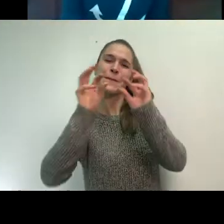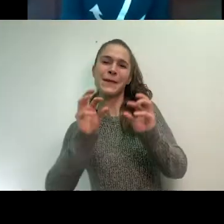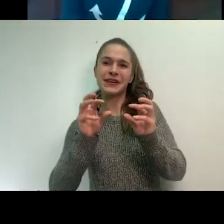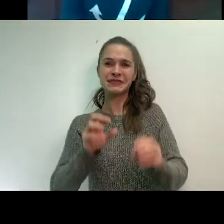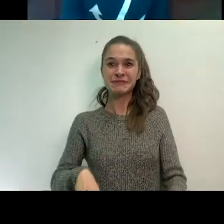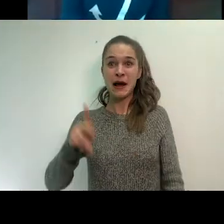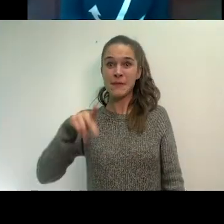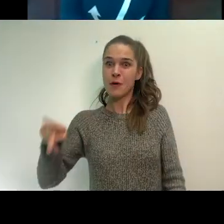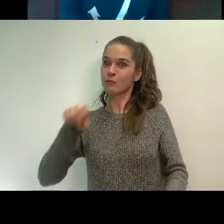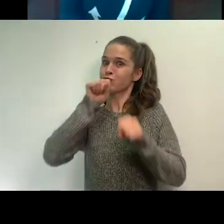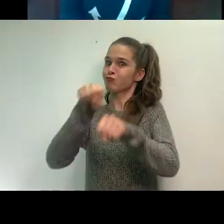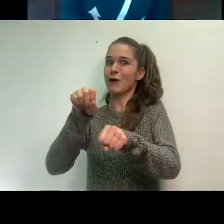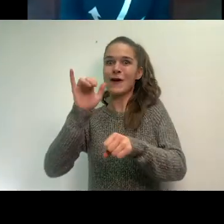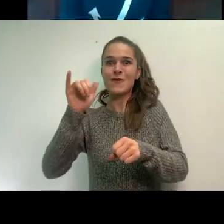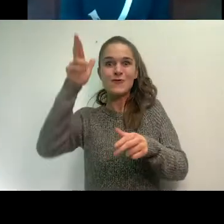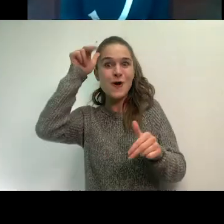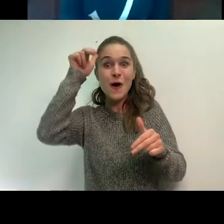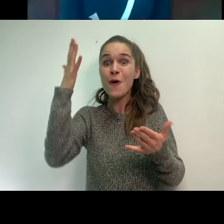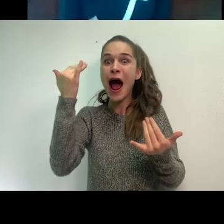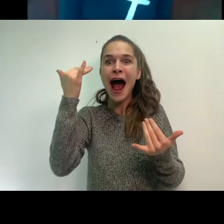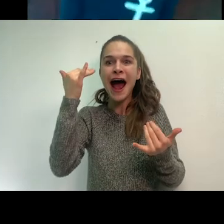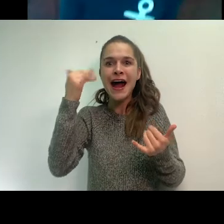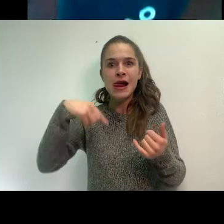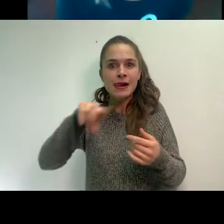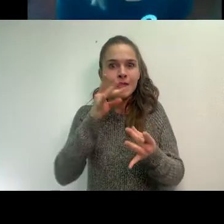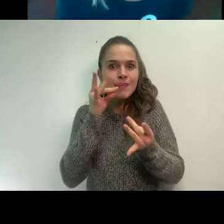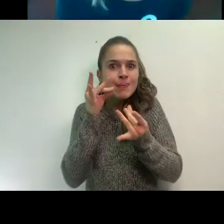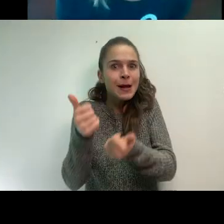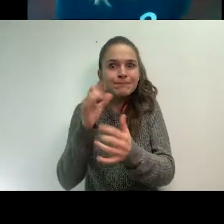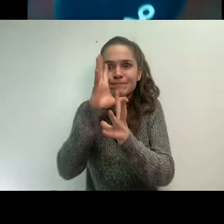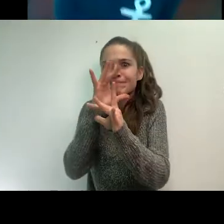Penelope's favorite because ponies are delicious.